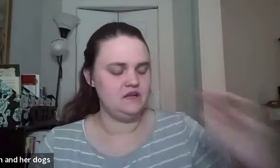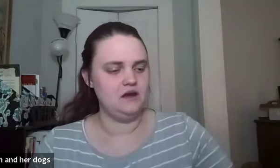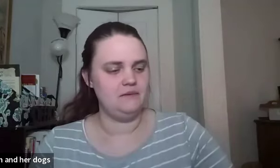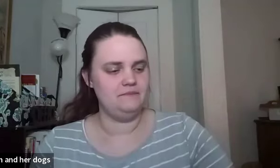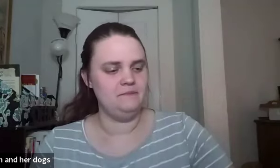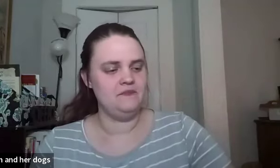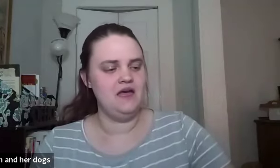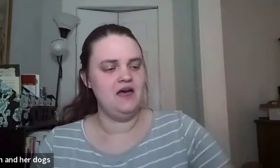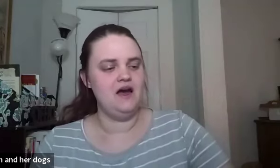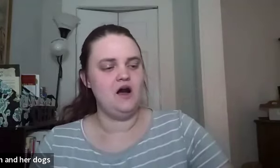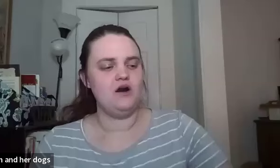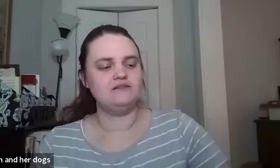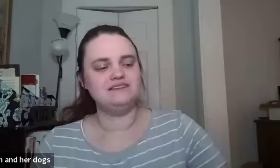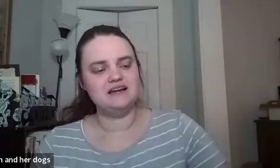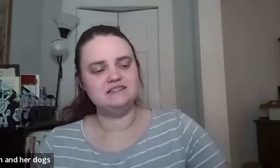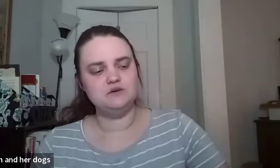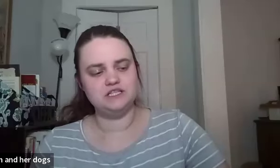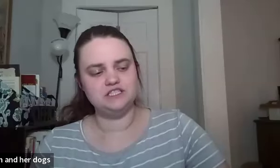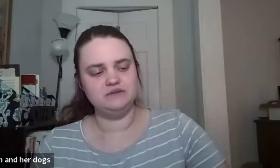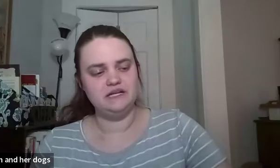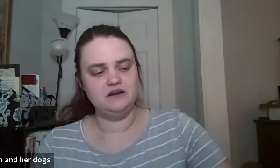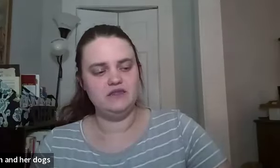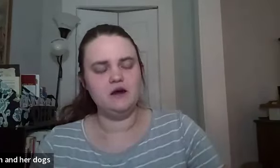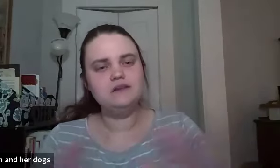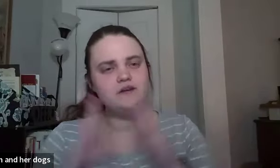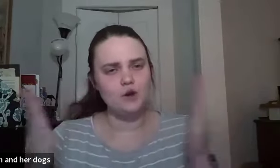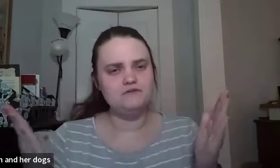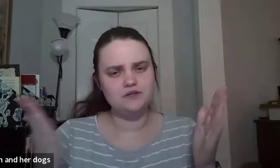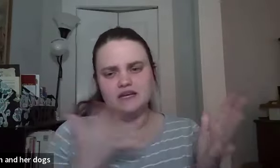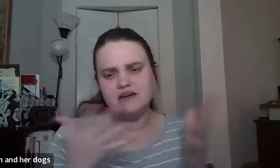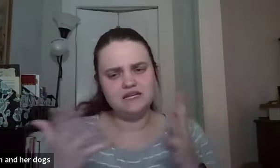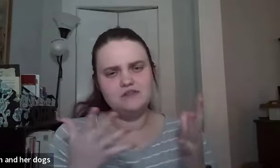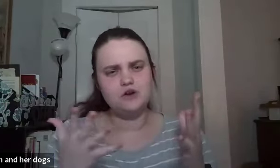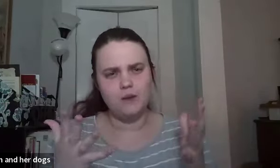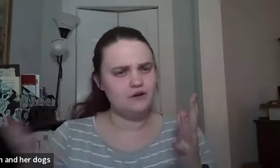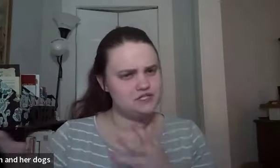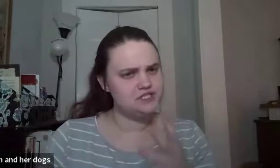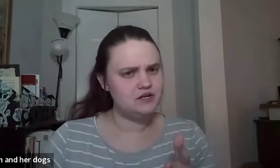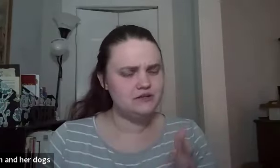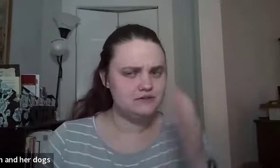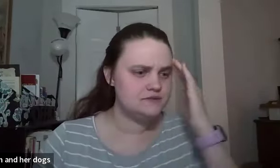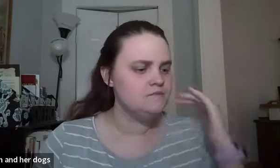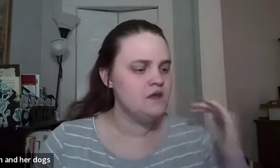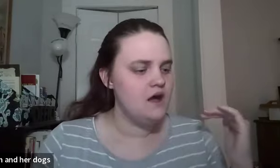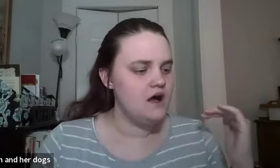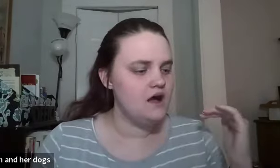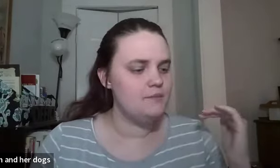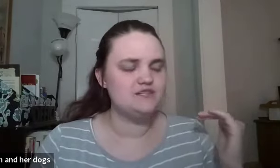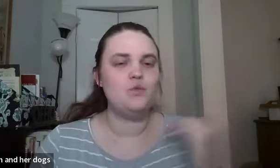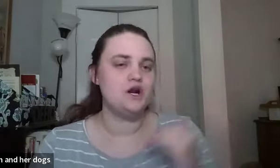Okay. Our last question right here, and then I'll leave it open for you guys to have any other common questions y'all use, is what are